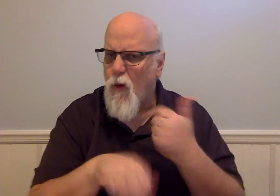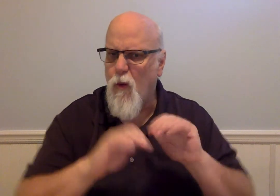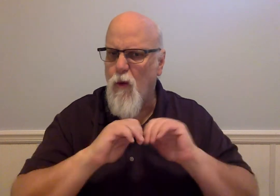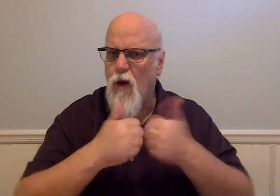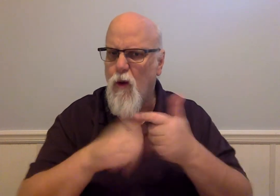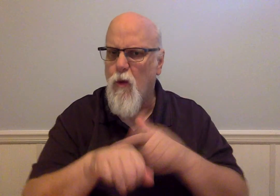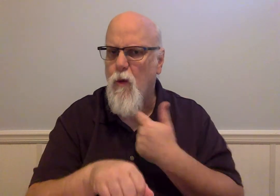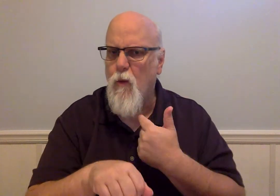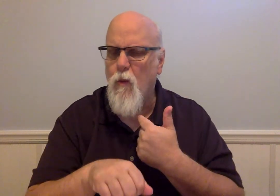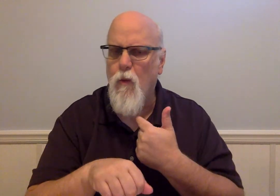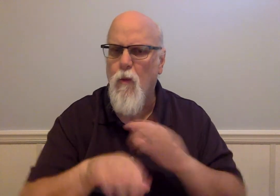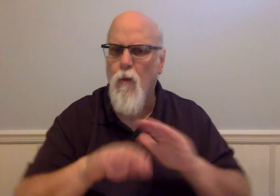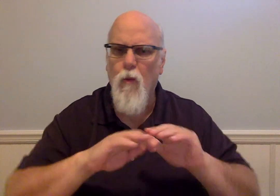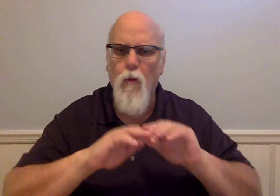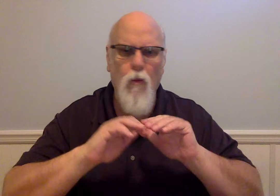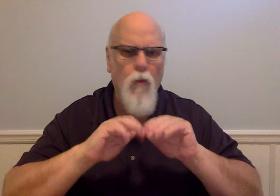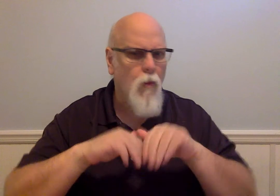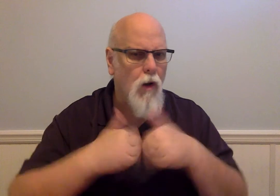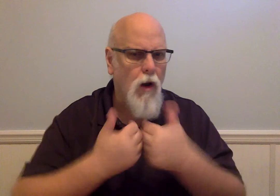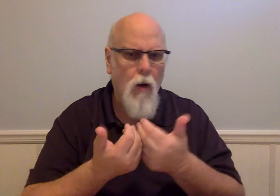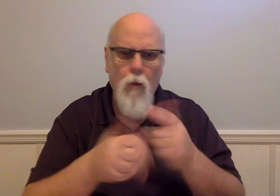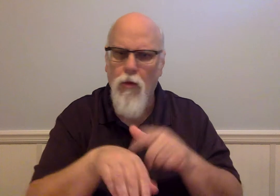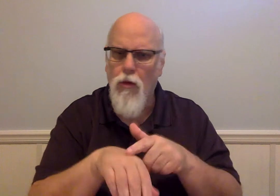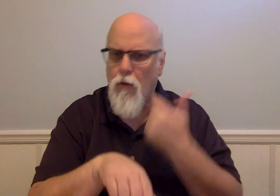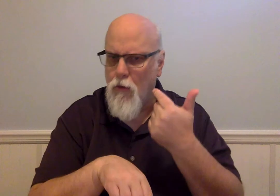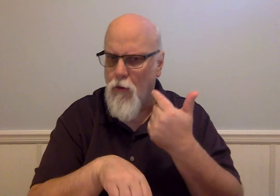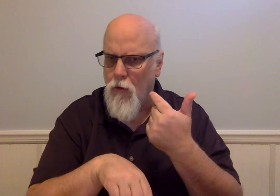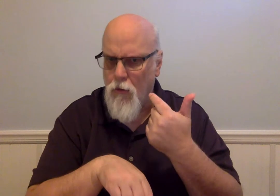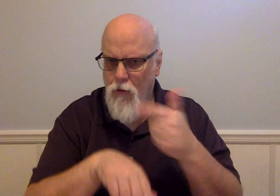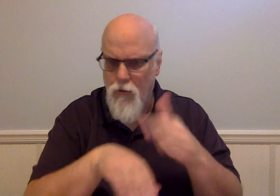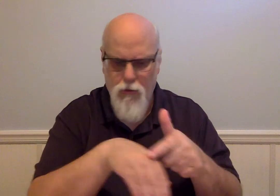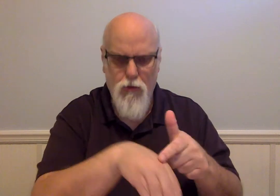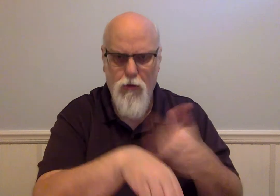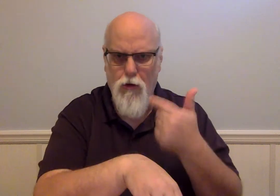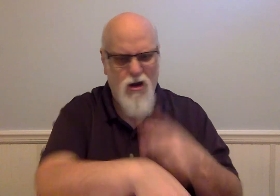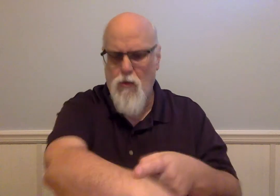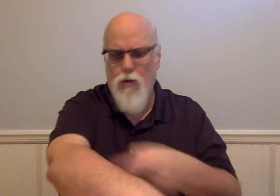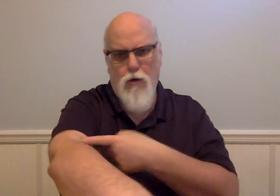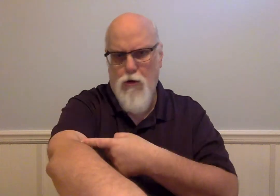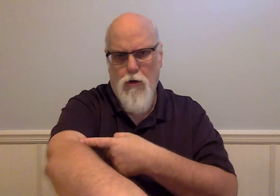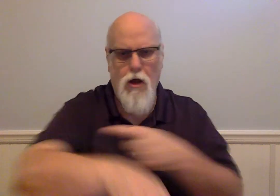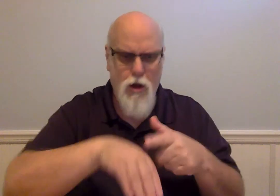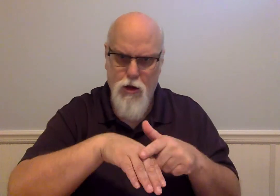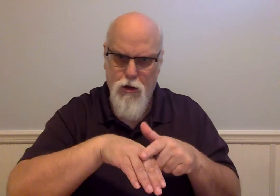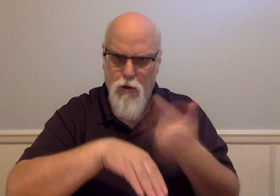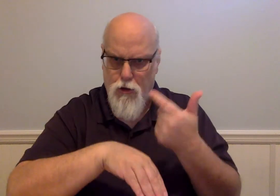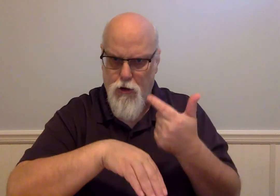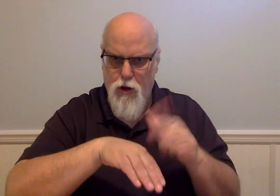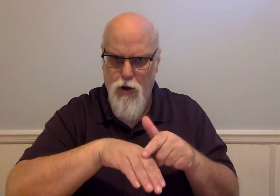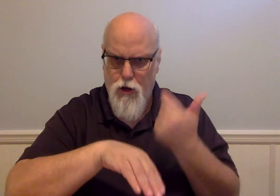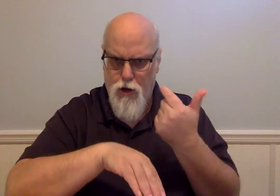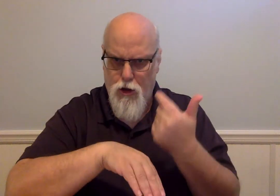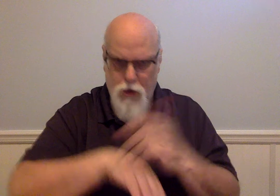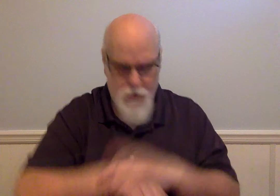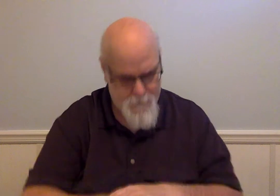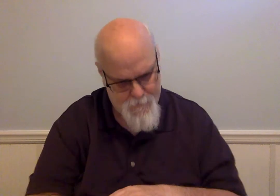How long? So how long? How long do I have to wait? Long, it just kind of comes off